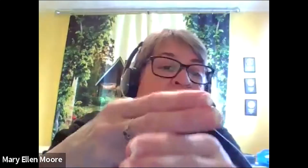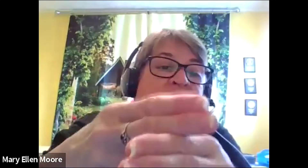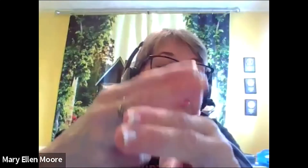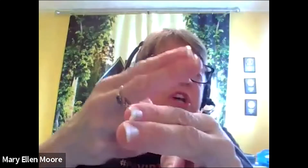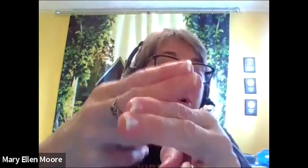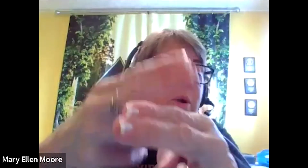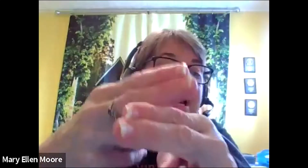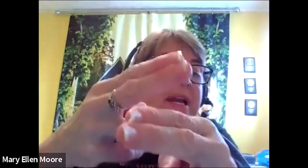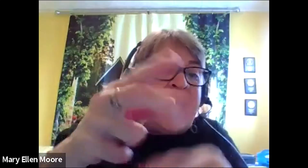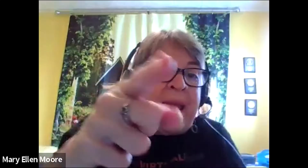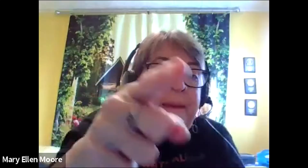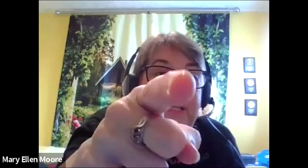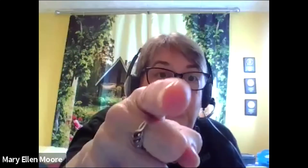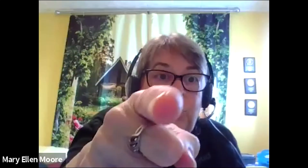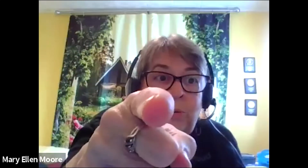just go name you,